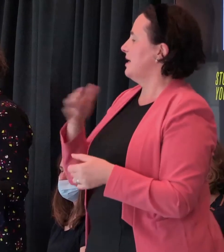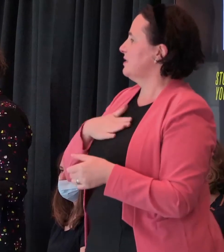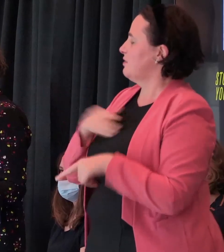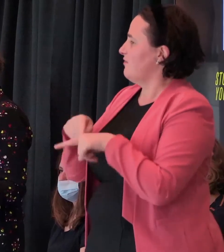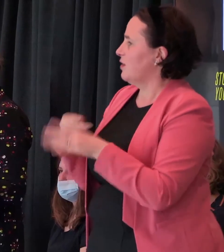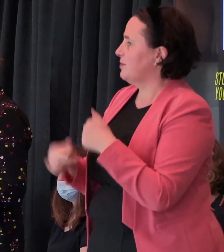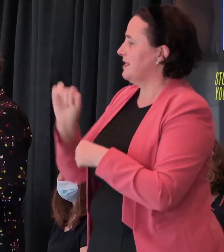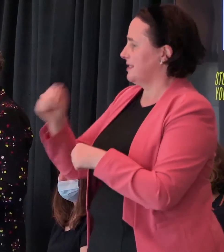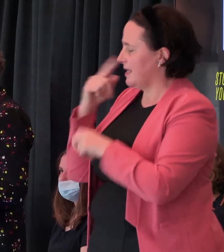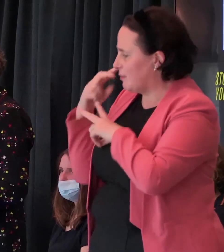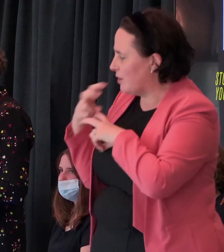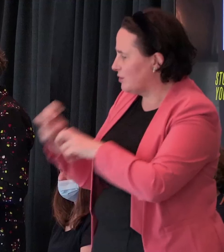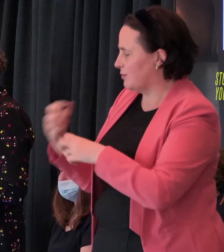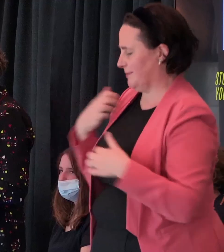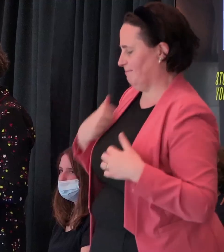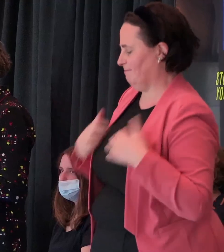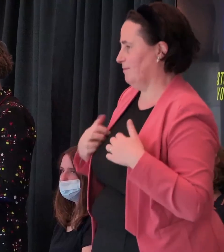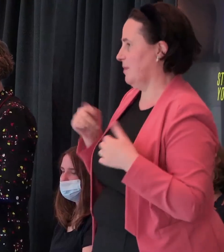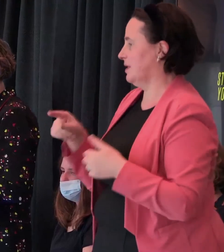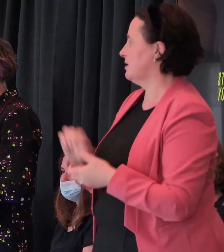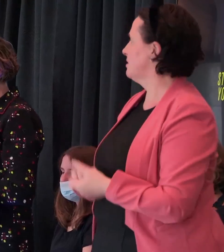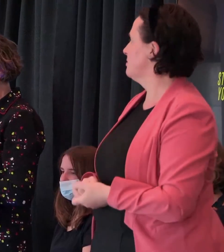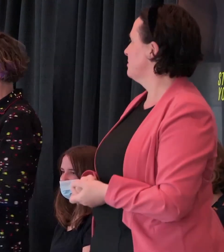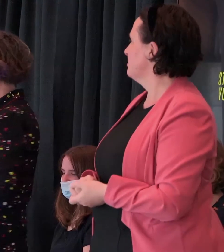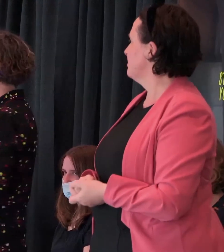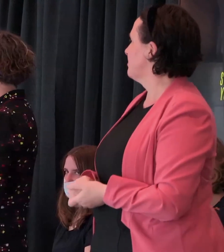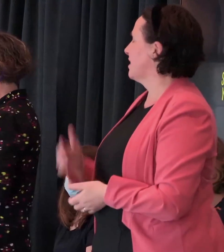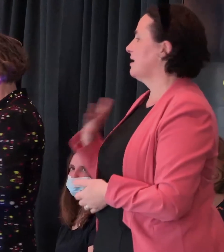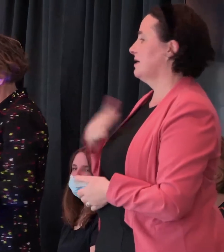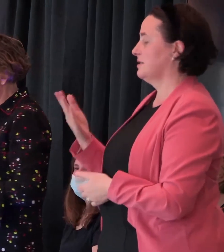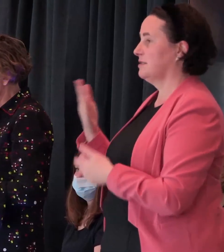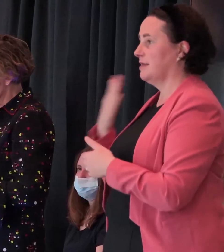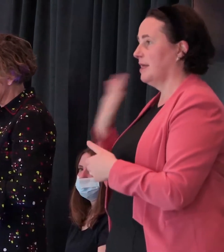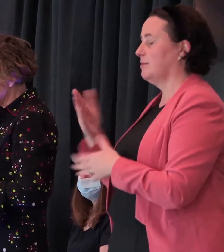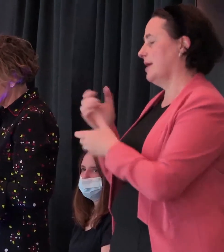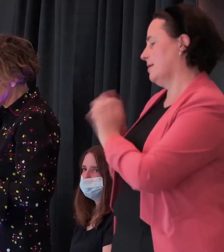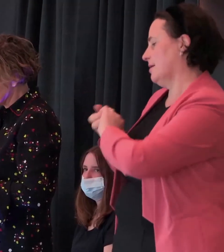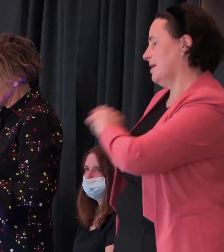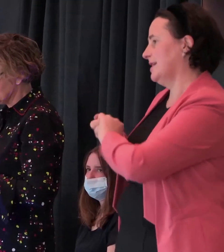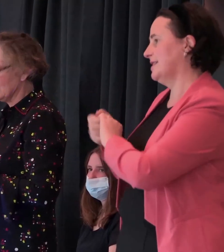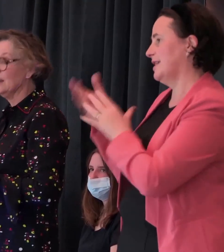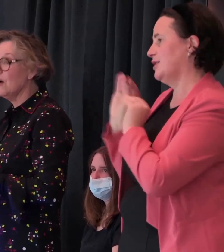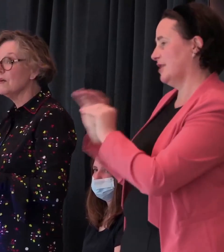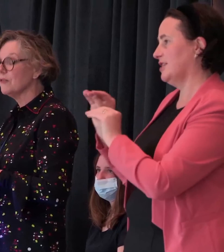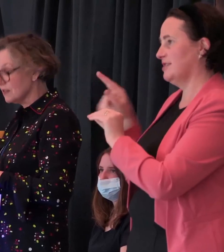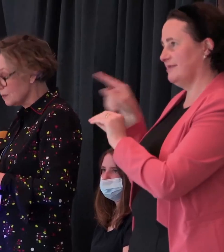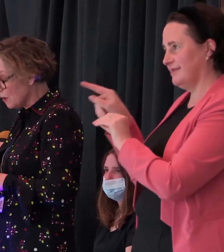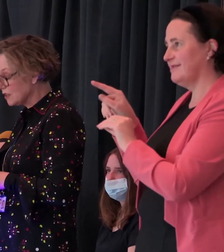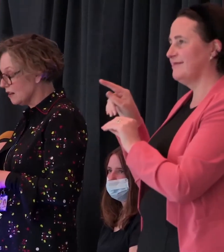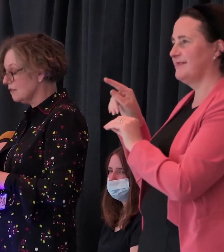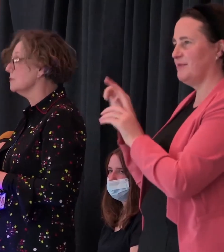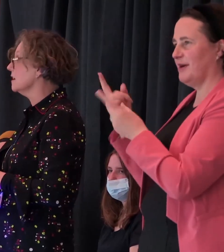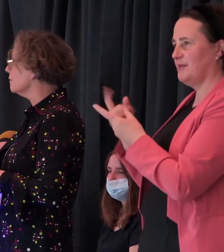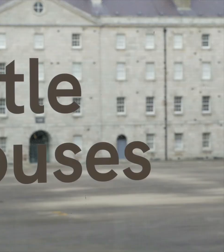this exploration, which I'm really excited about. I'd like to thank my colleagues in the Education Department, the Head of Education, Lorraine Comer, for her